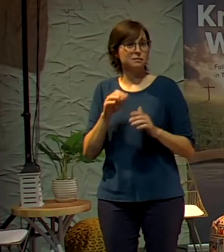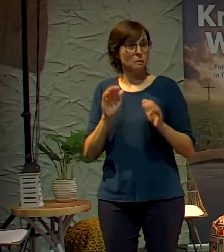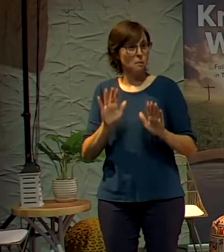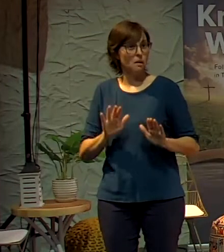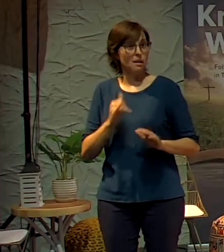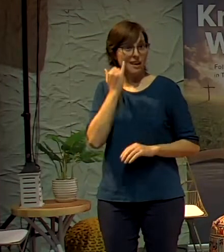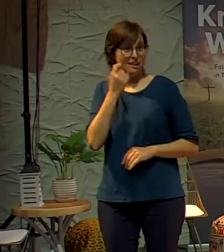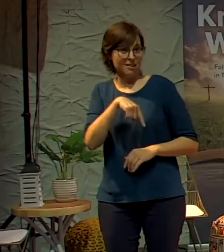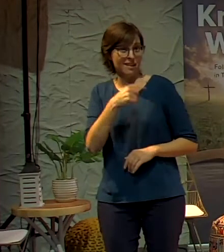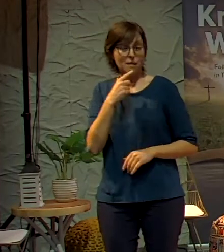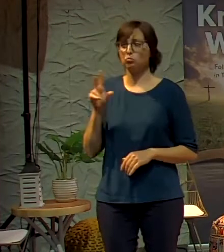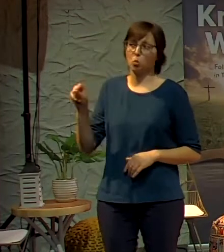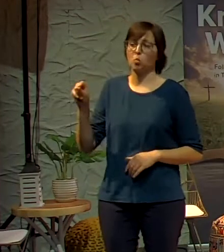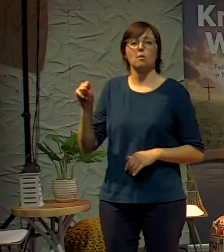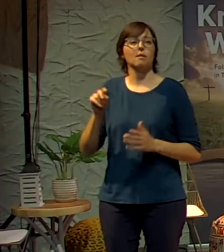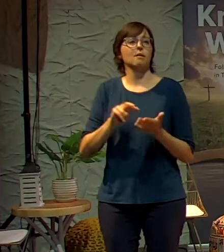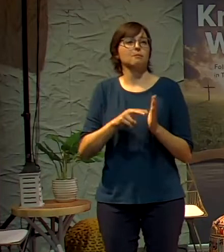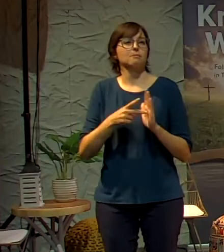probably are not members of the church, seriously.